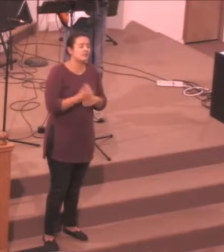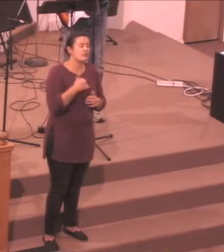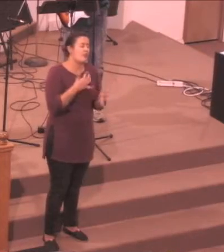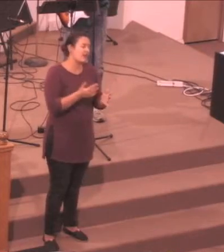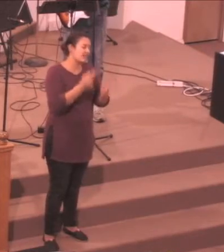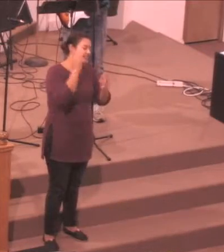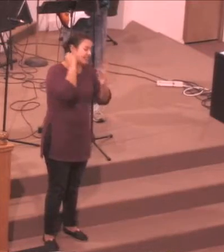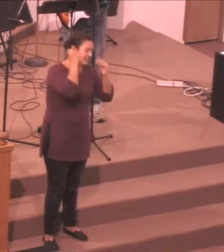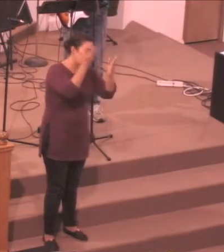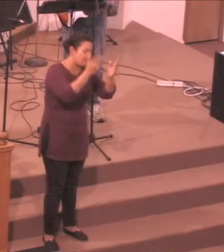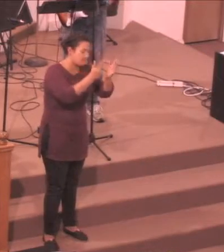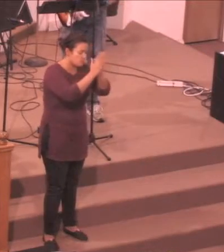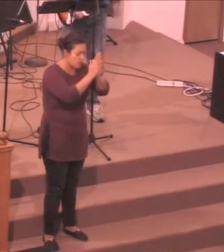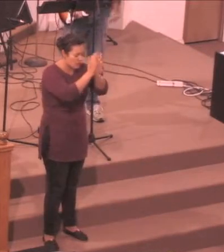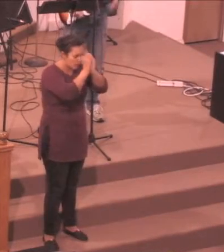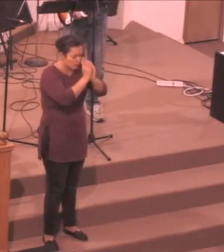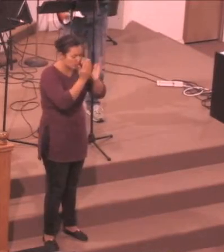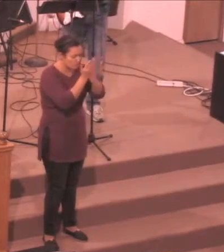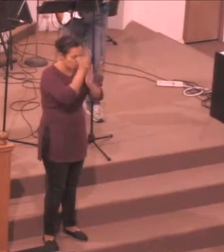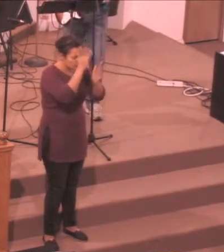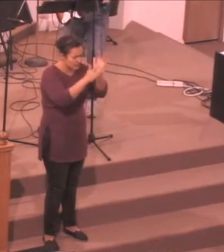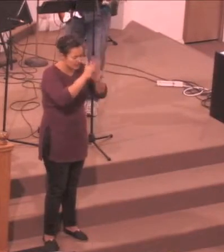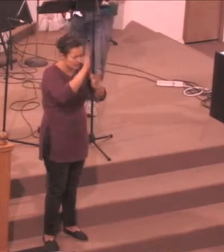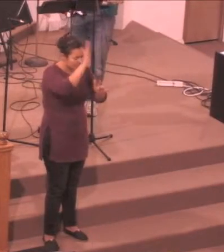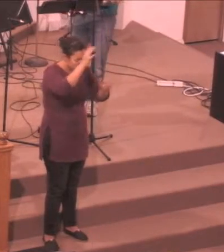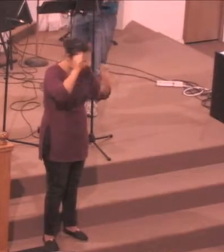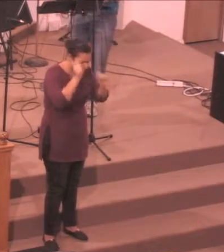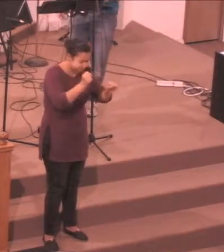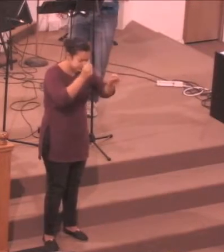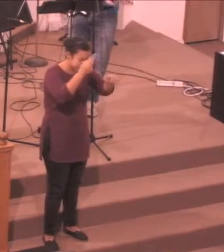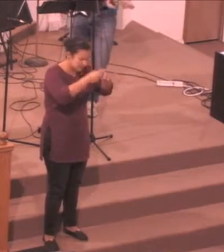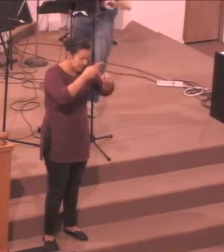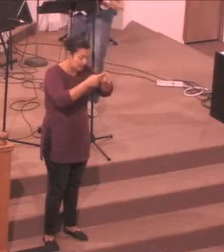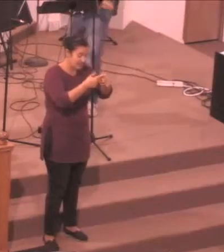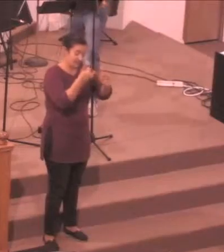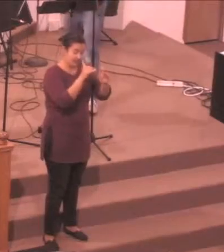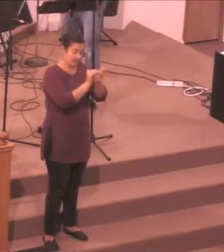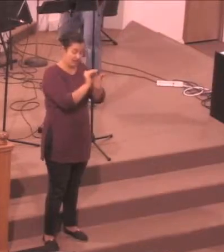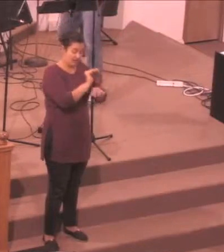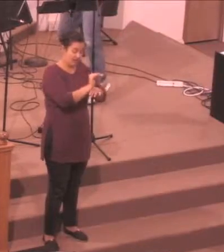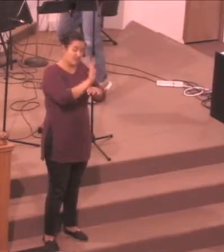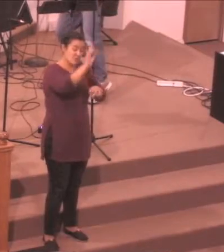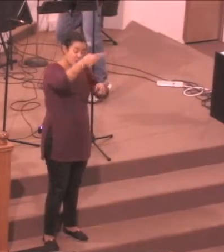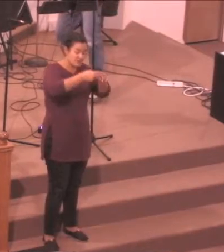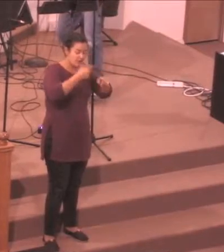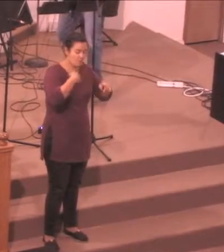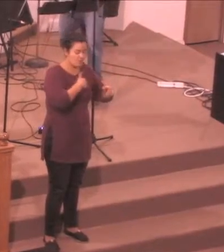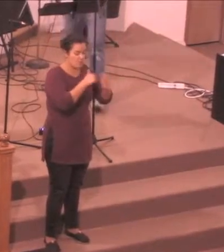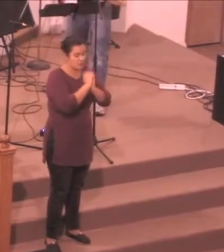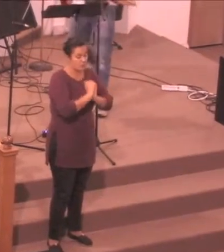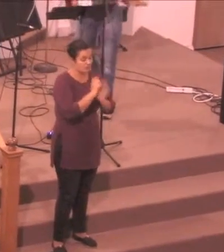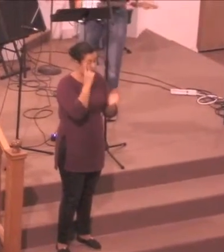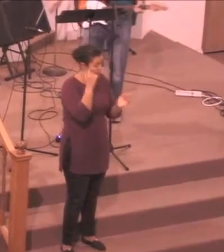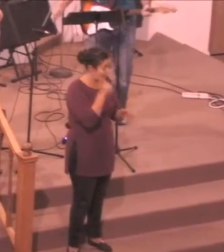the mighty name of Jesus. And that's the name we're going to worship tonight. Amen? Amen.